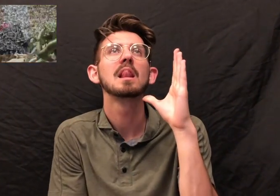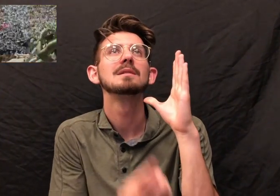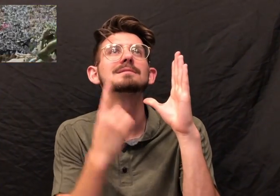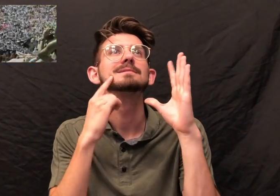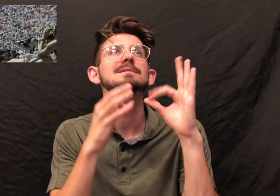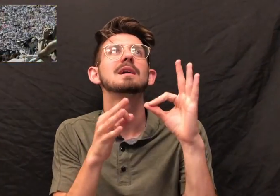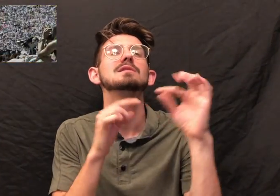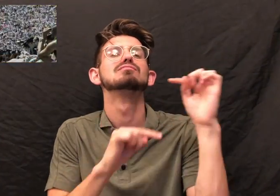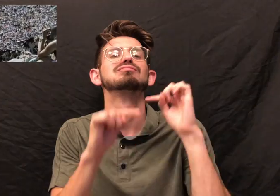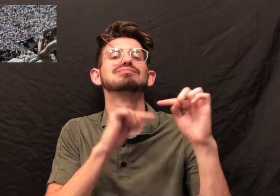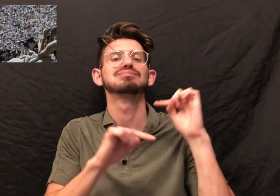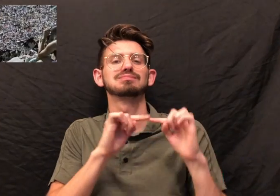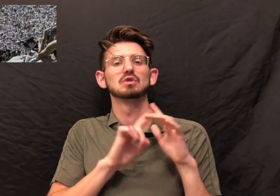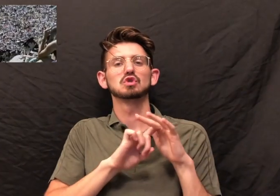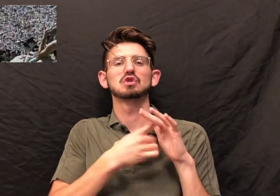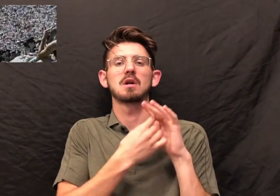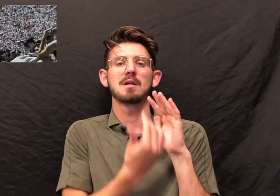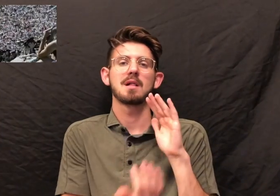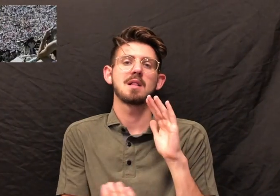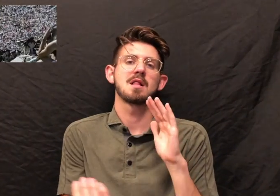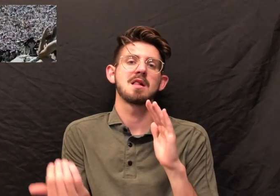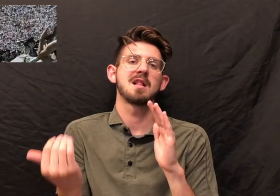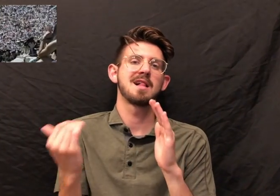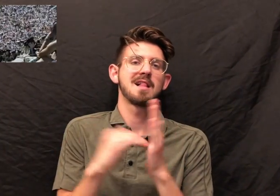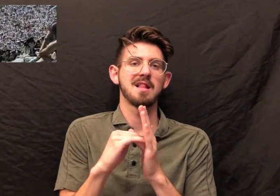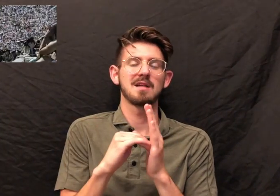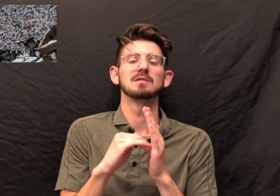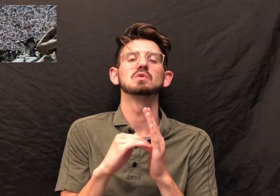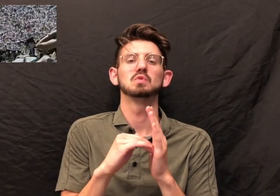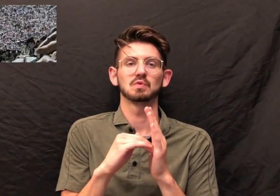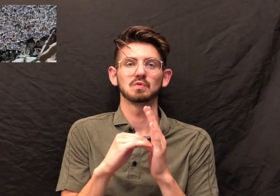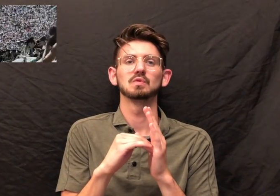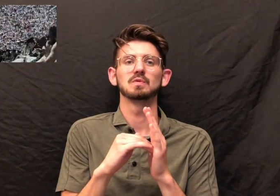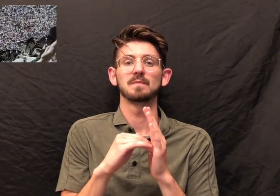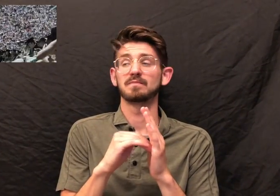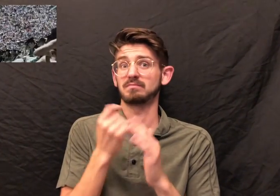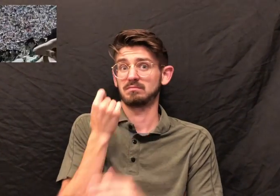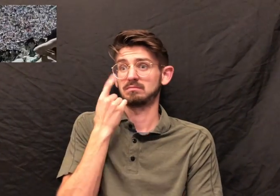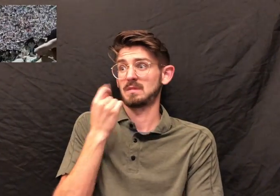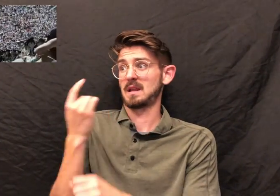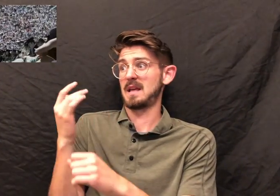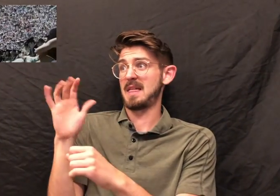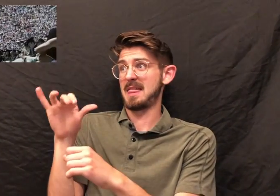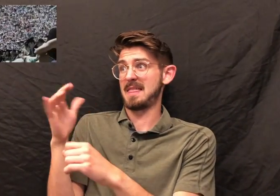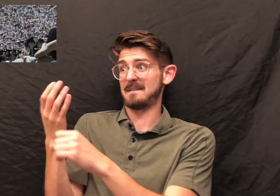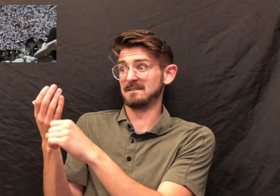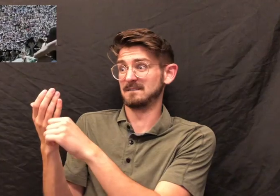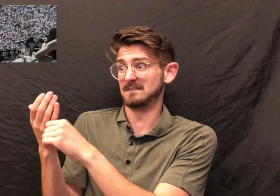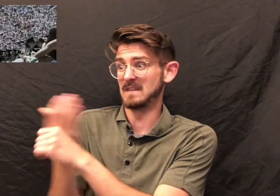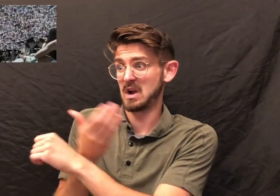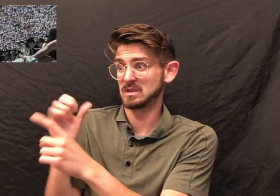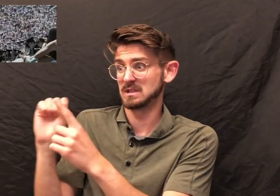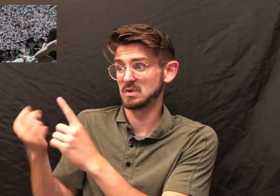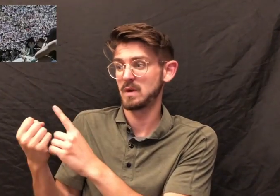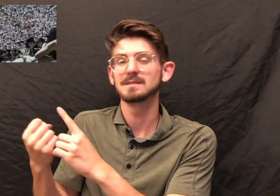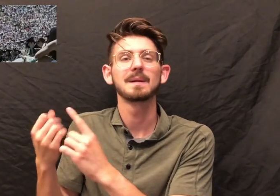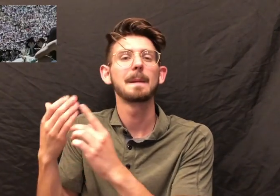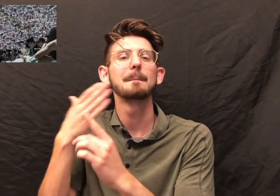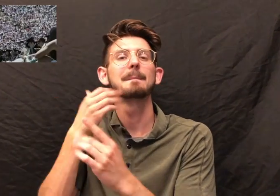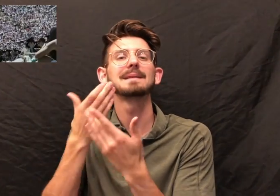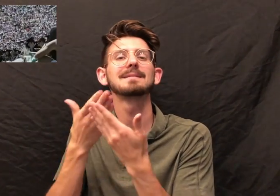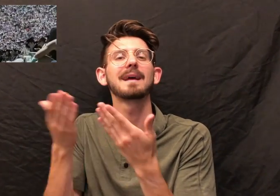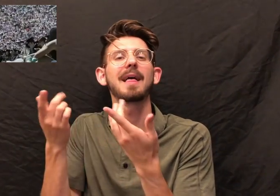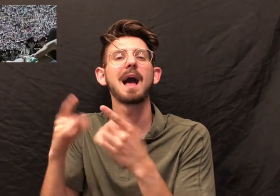over. I didn't see it then, but it turned out that getting fired from Apple was the best thing that could have ever happened to me.